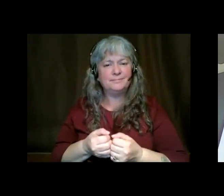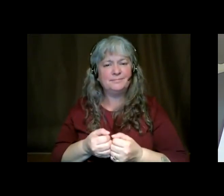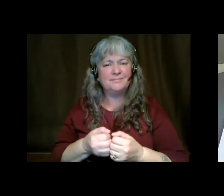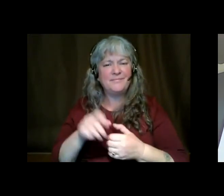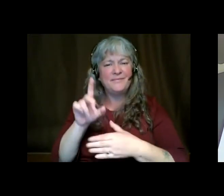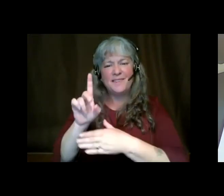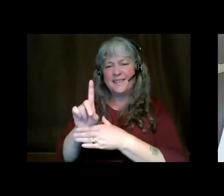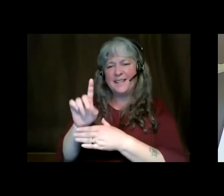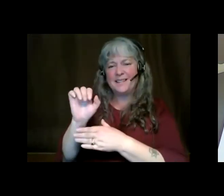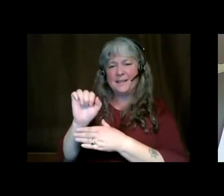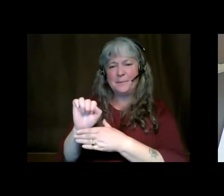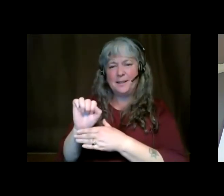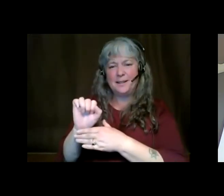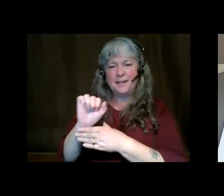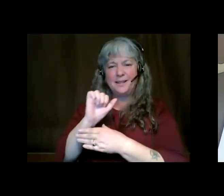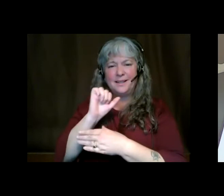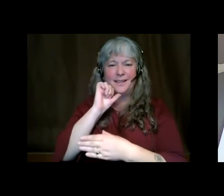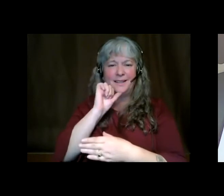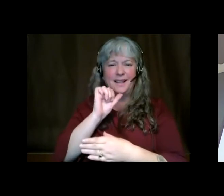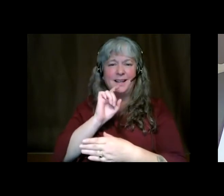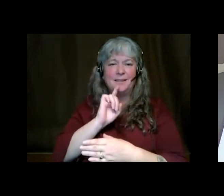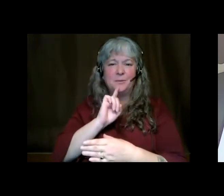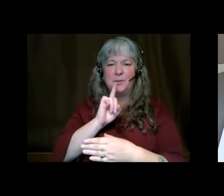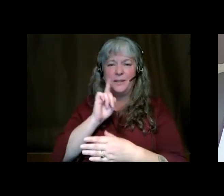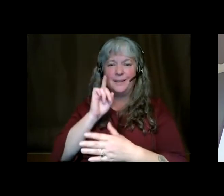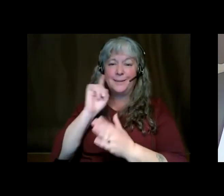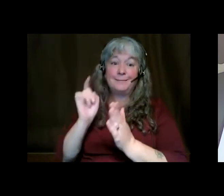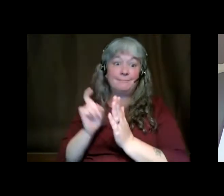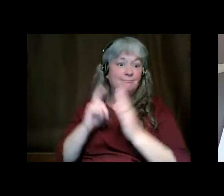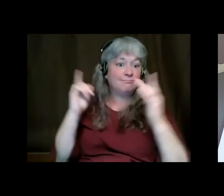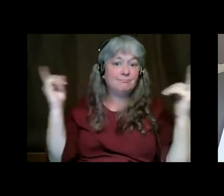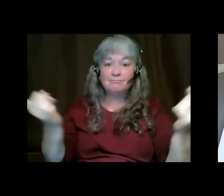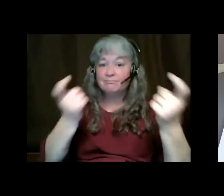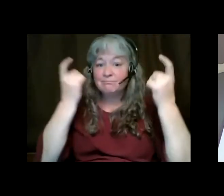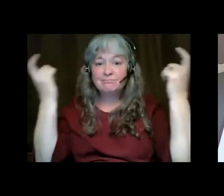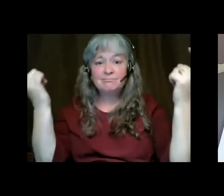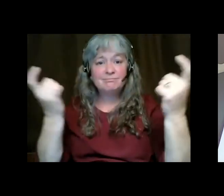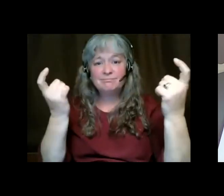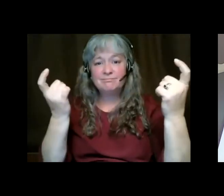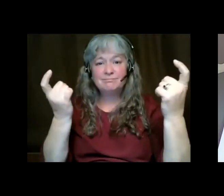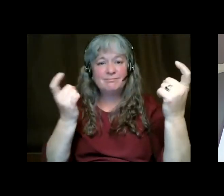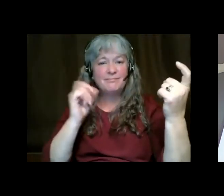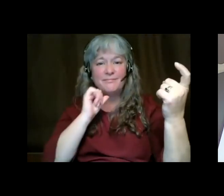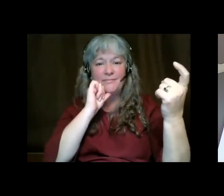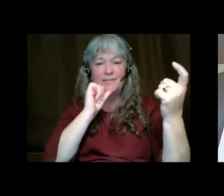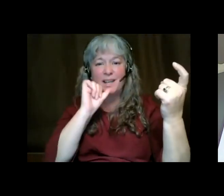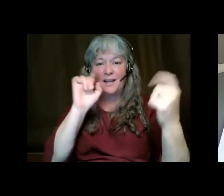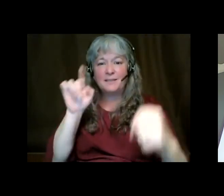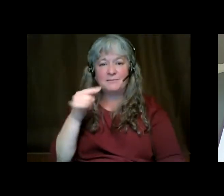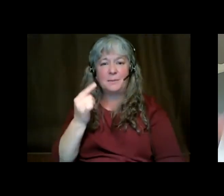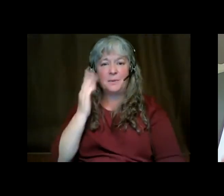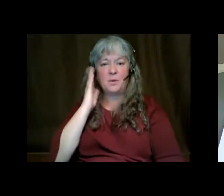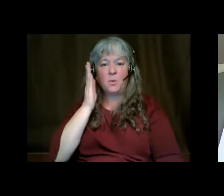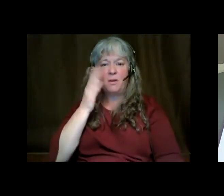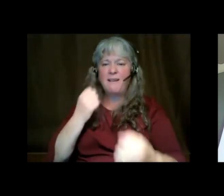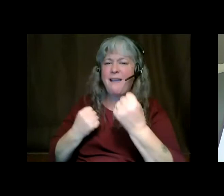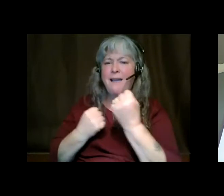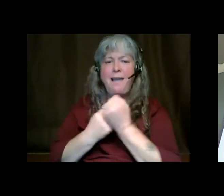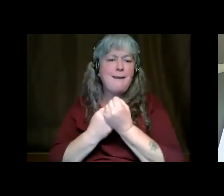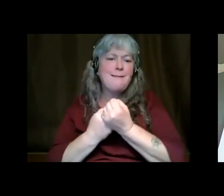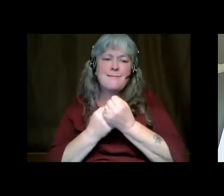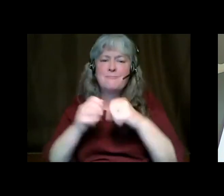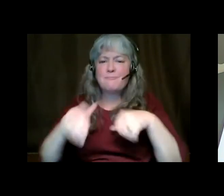disability was not exactly celebrated. It was not something that we were going to have a cake and throw a party